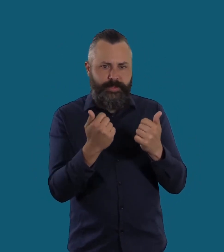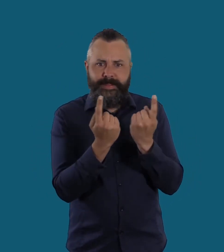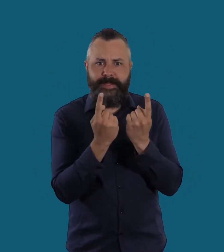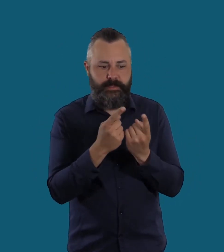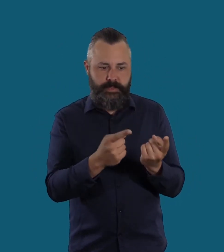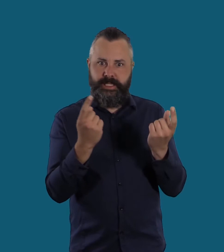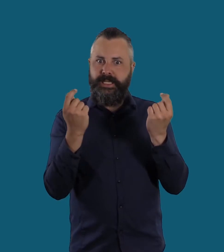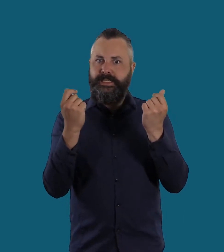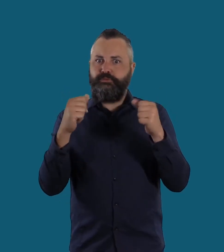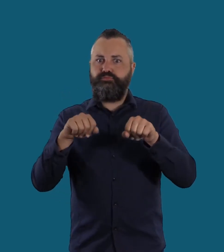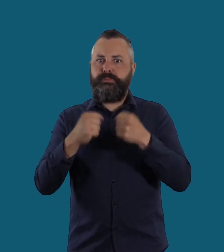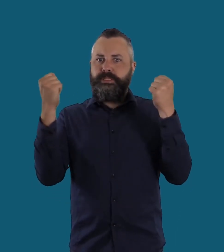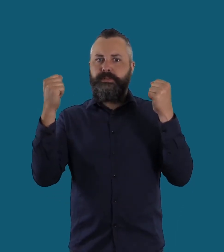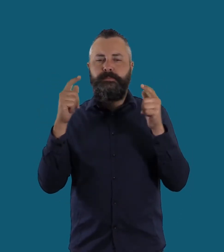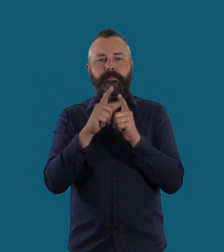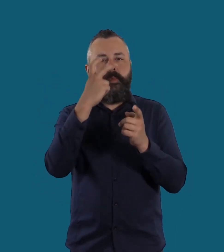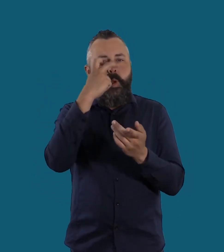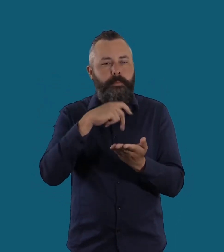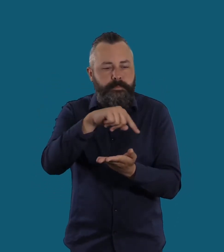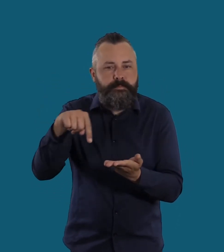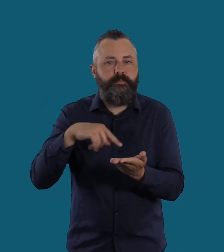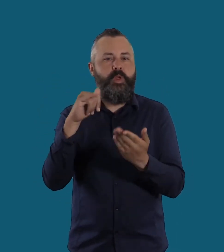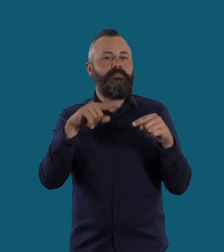Store breakables and heavy items on bottom shelves.